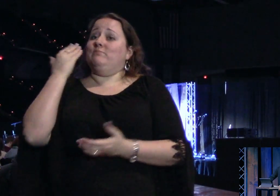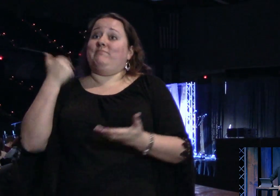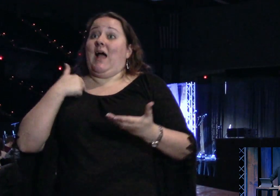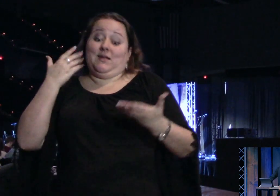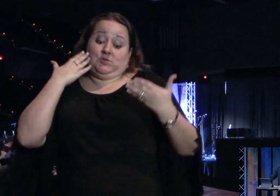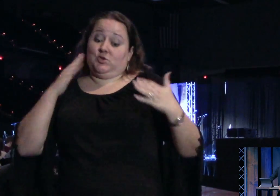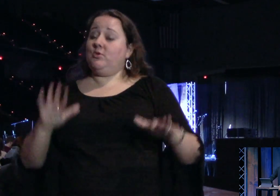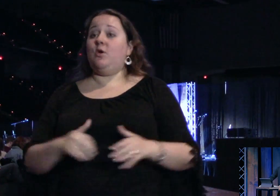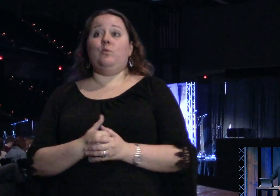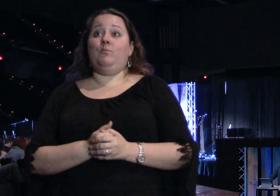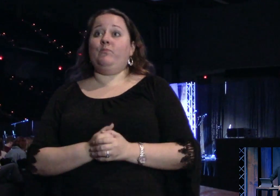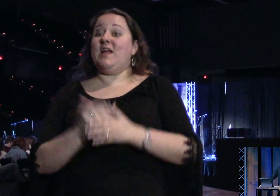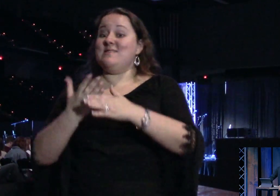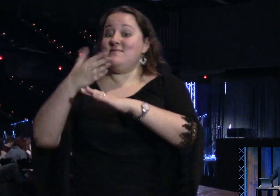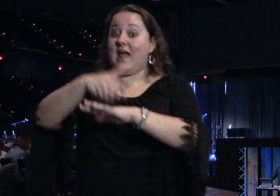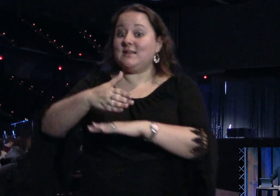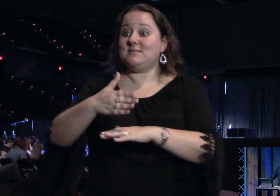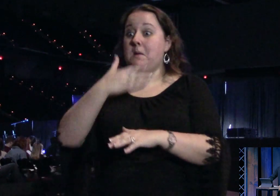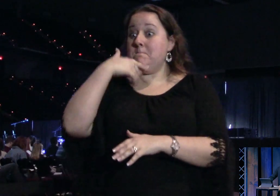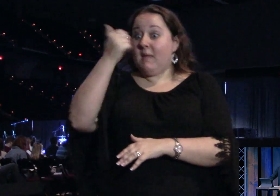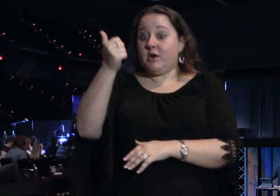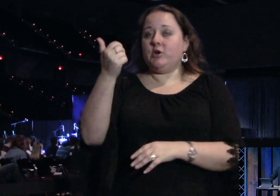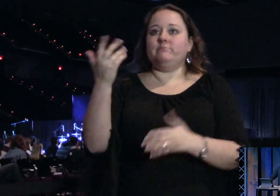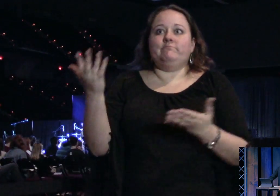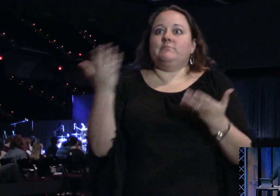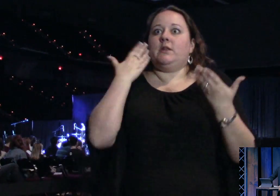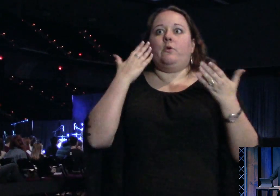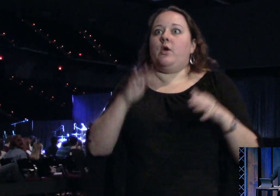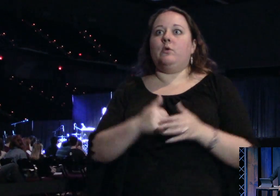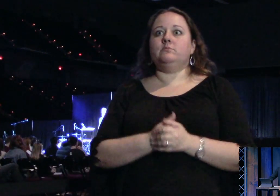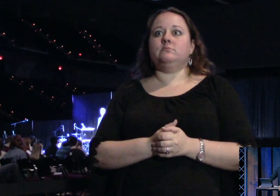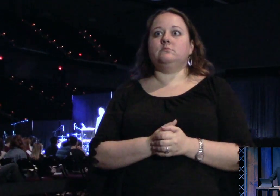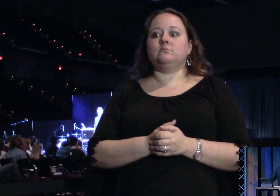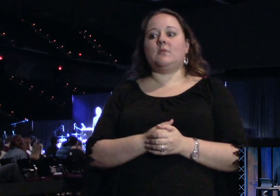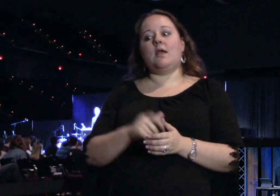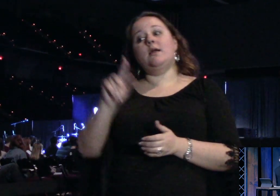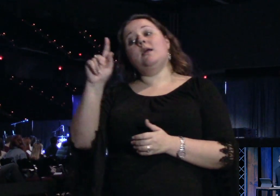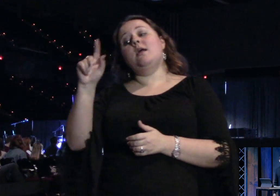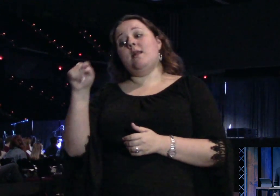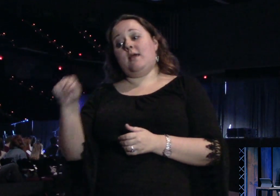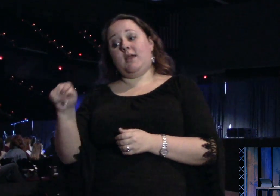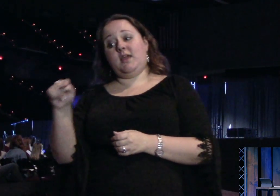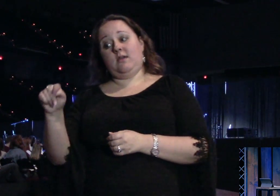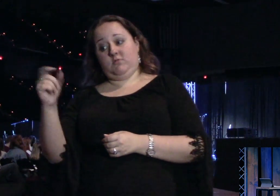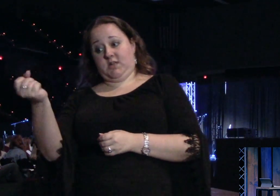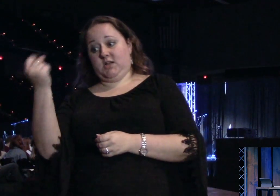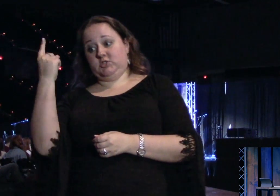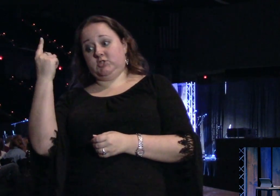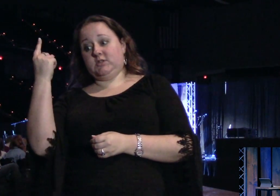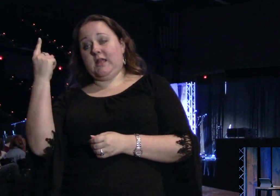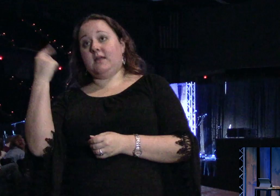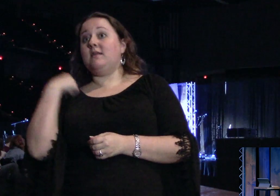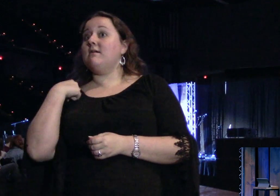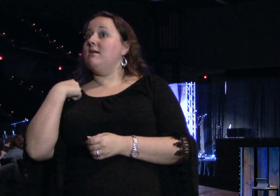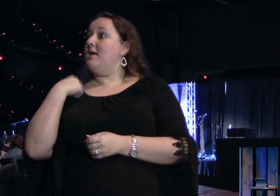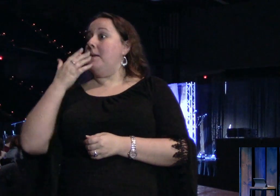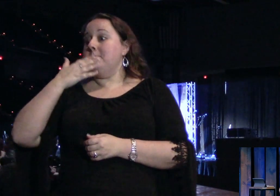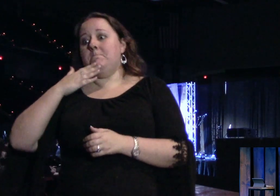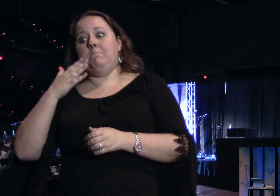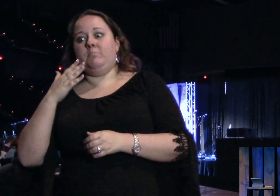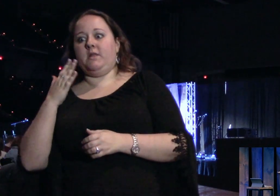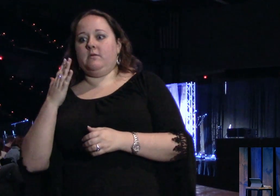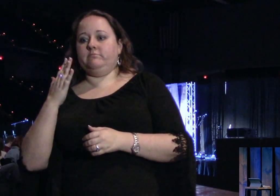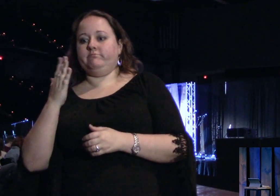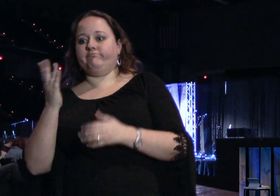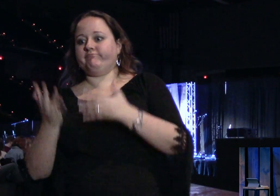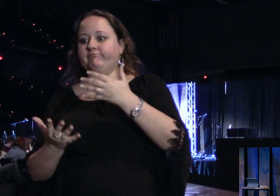"I wish I knew. I wish I knew." You know what Tom Brady was realizing? He was realizing that at the top of his ladder was